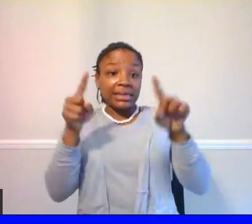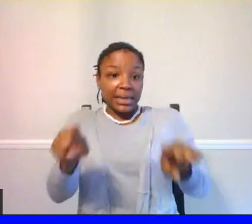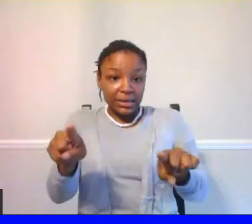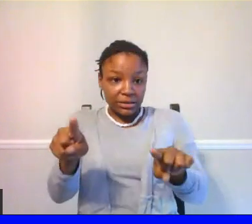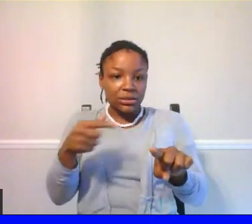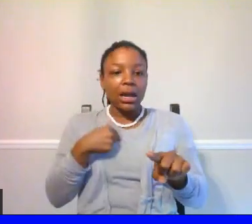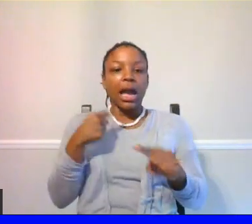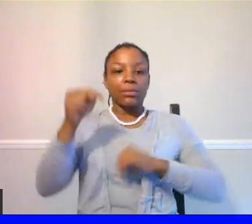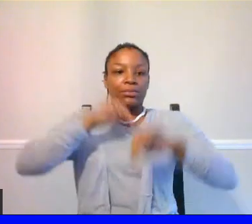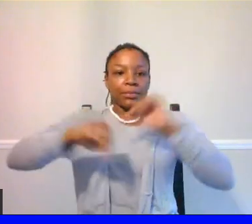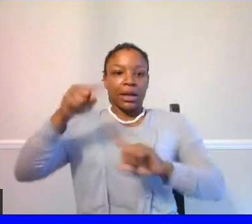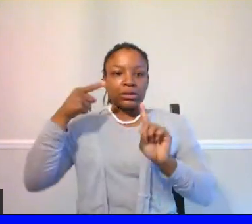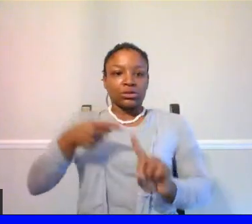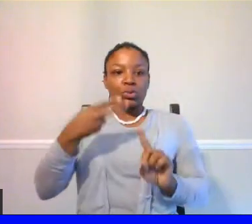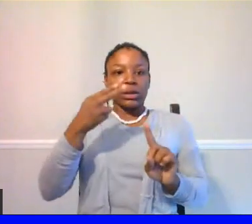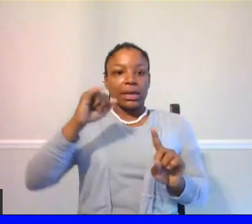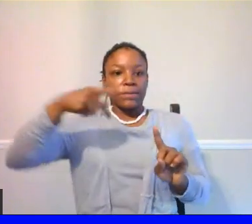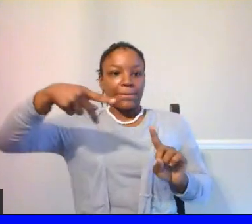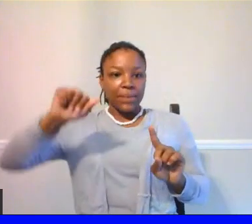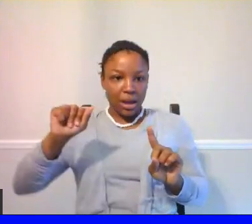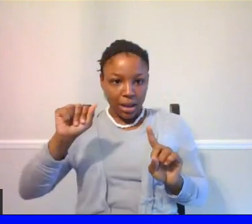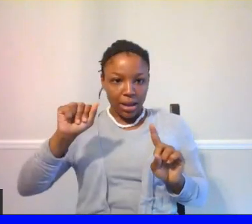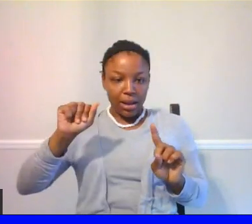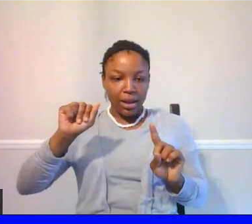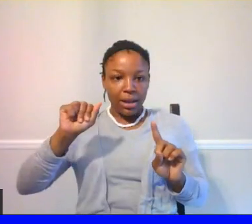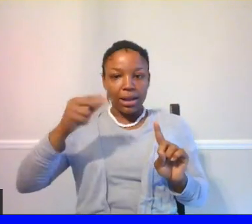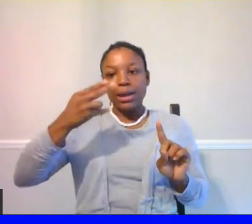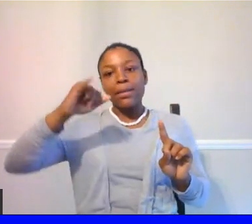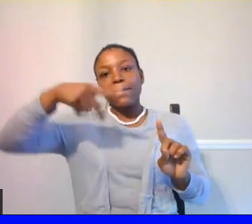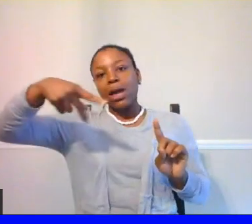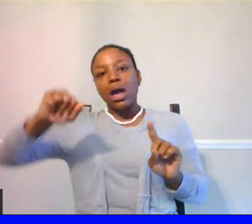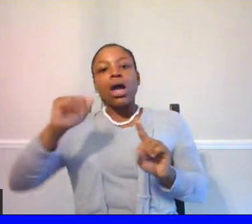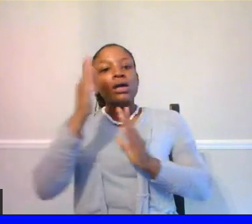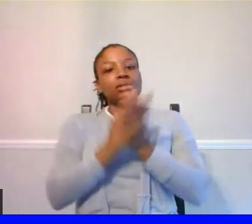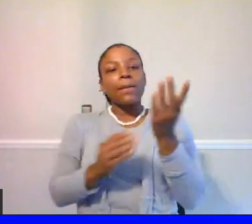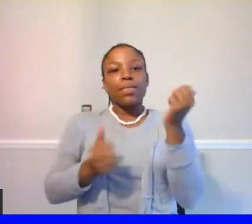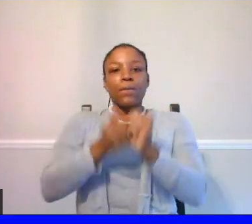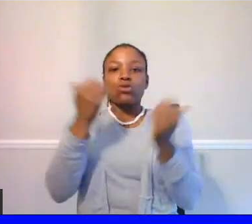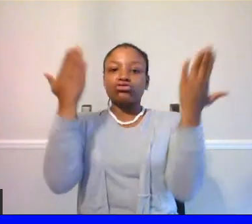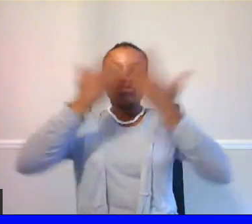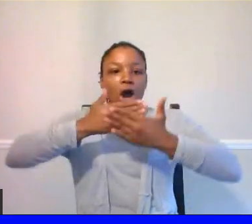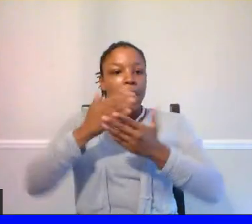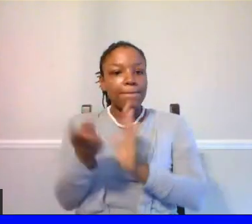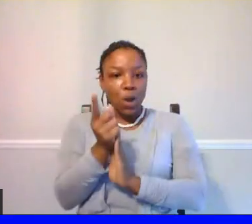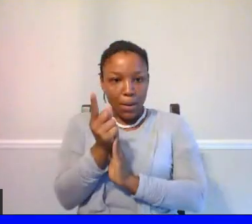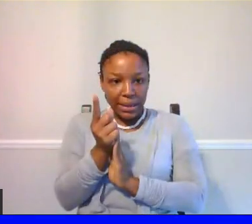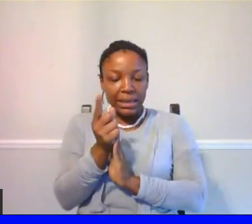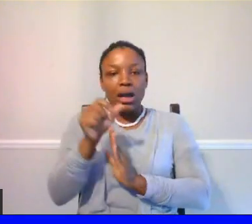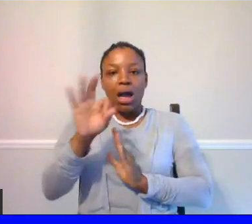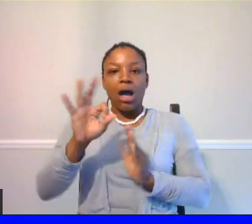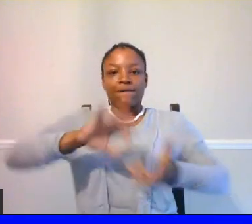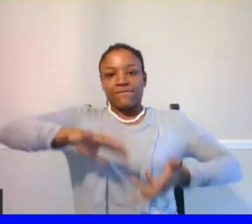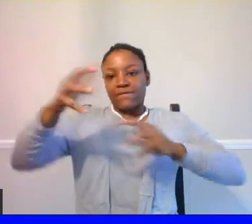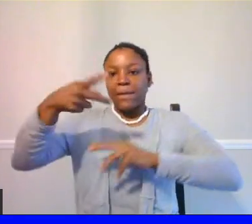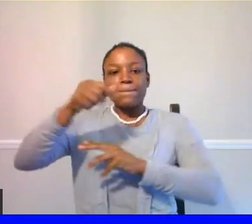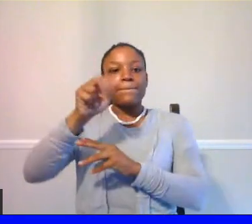I'll even bring it back to hip hop, right? In the moment, in some of the darkest moments of the